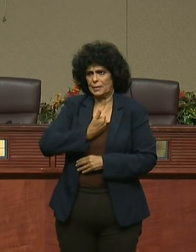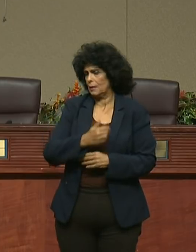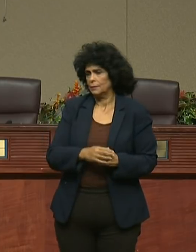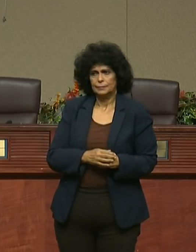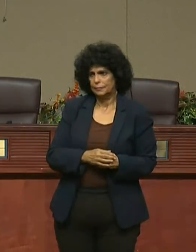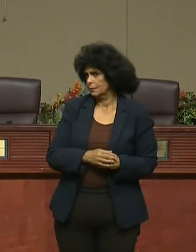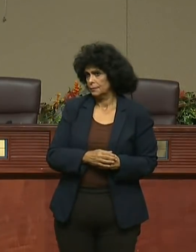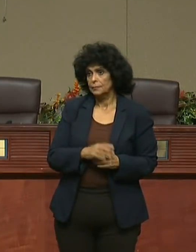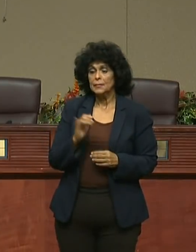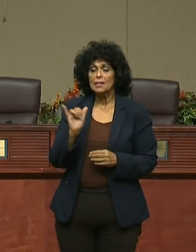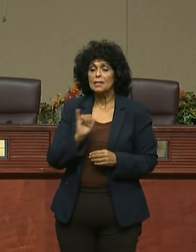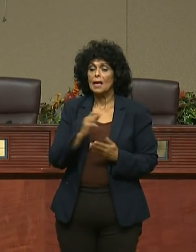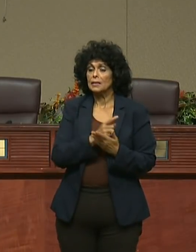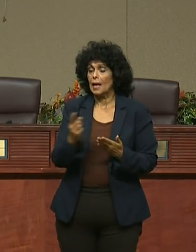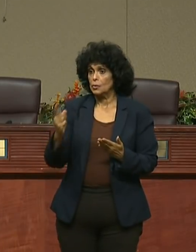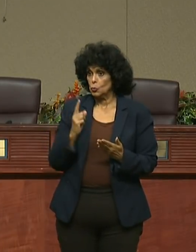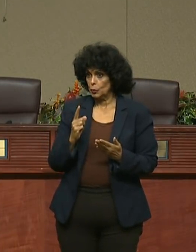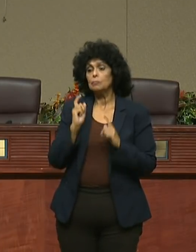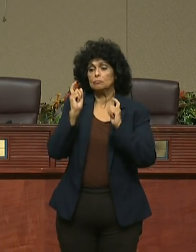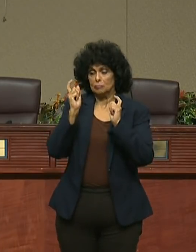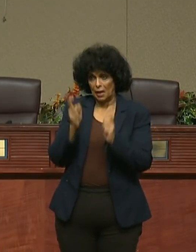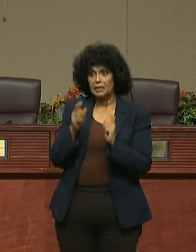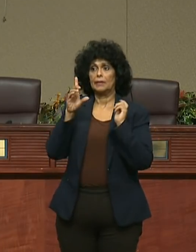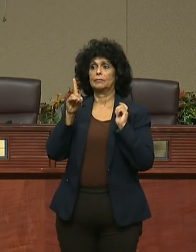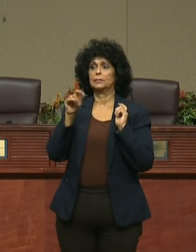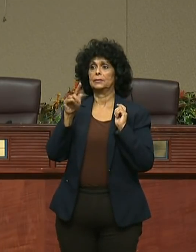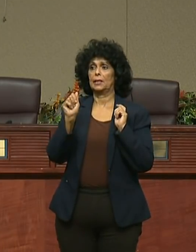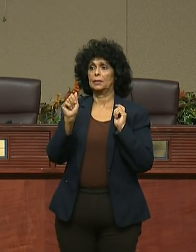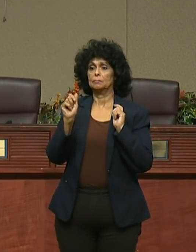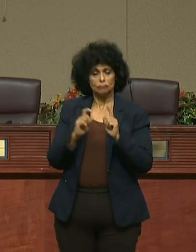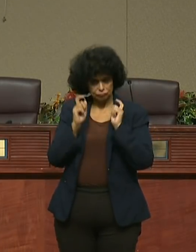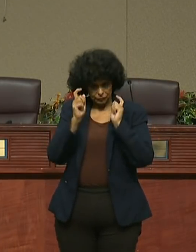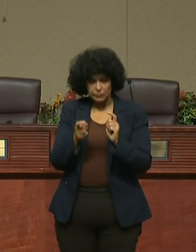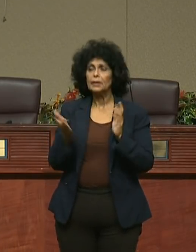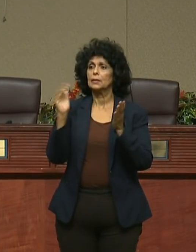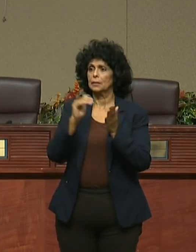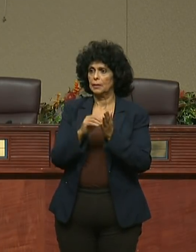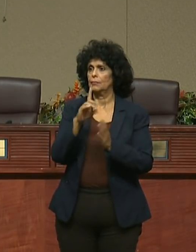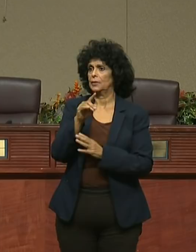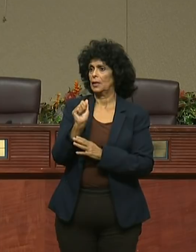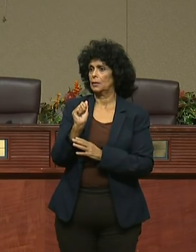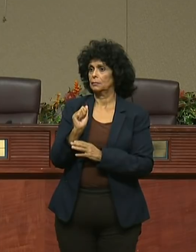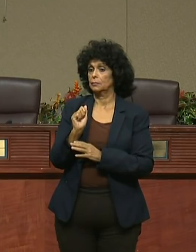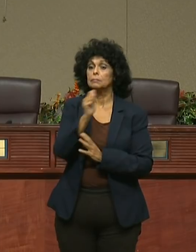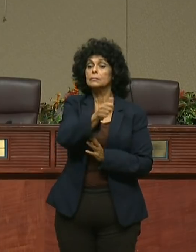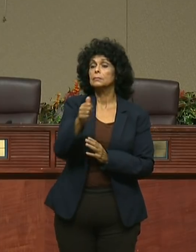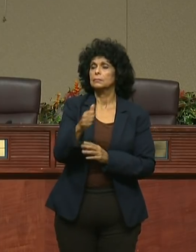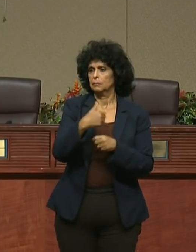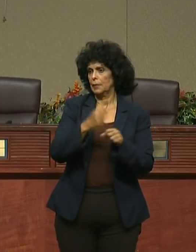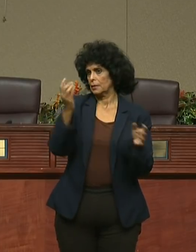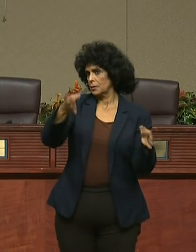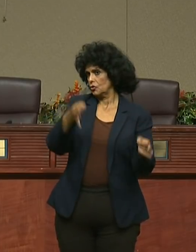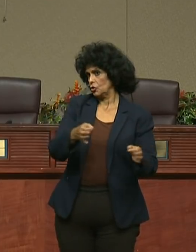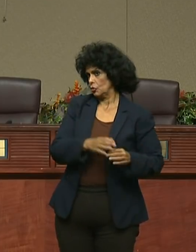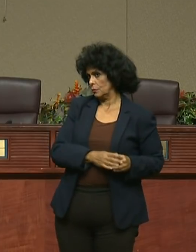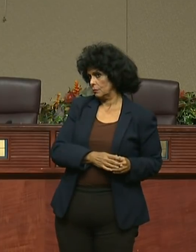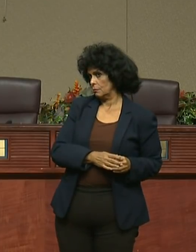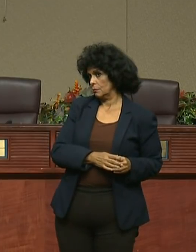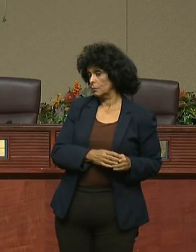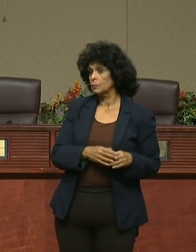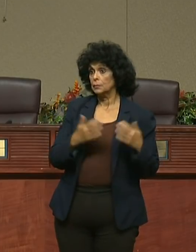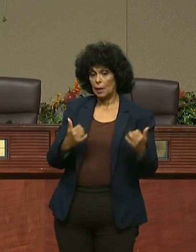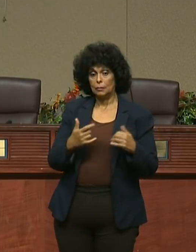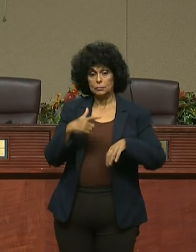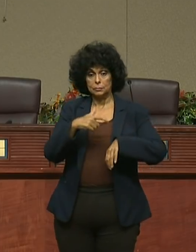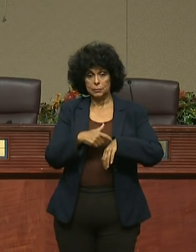I did last week, and they have to make that decision. Now, when the time comes and